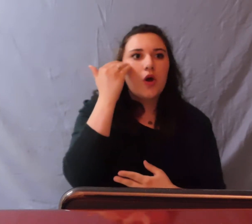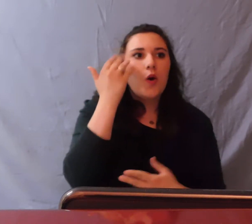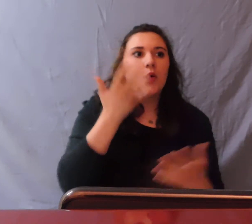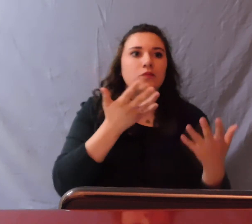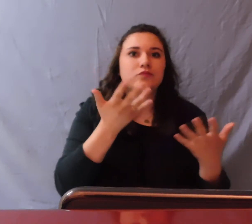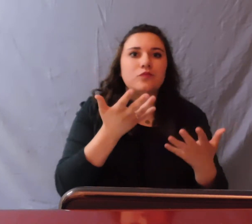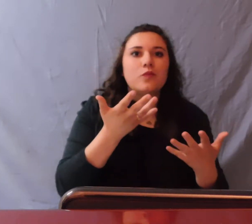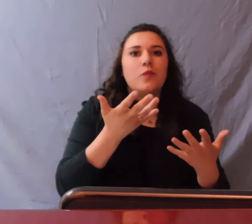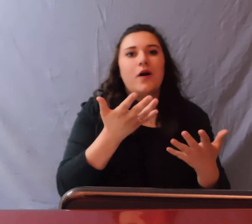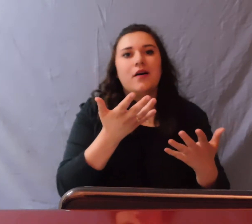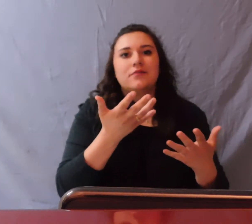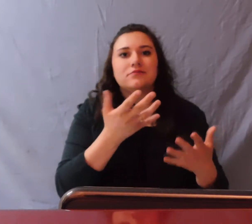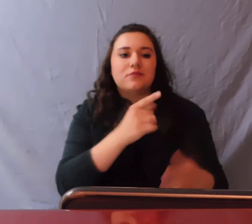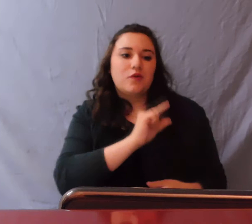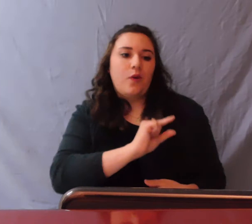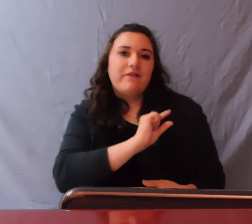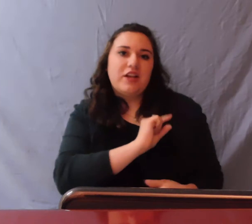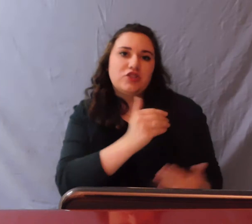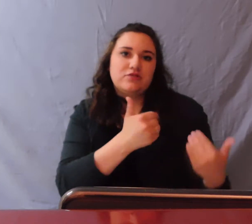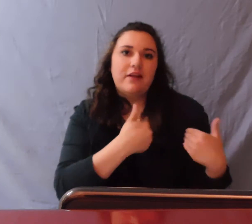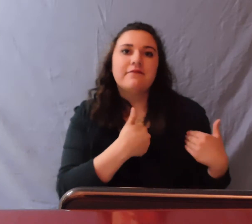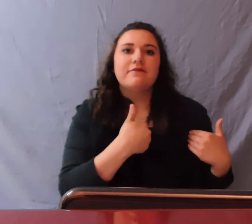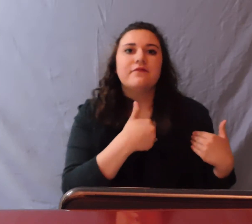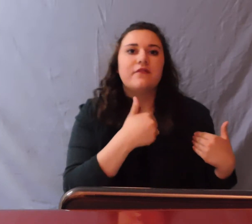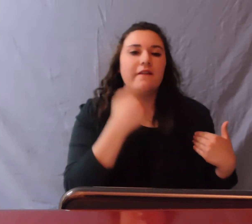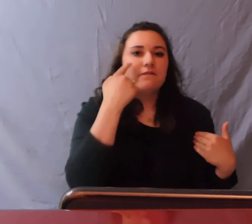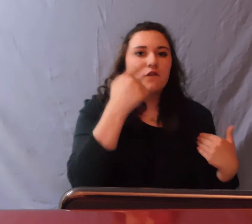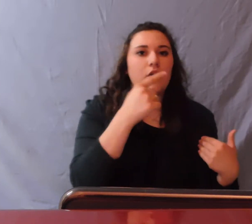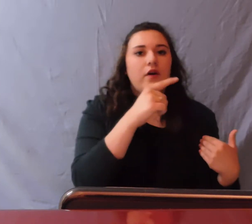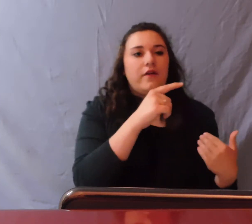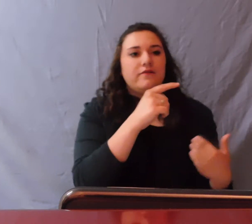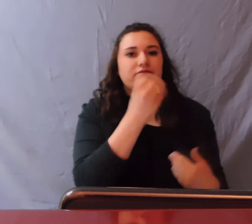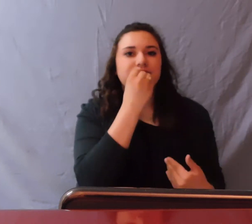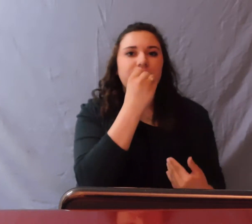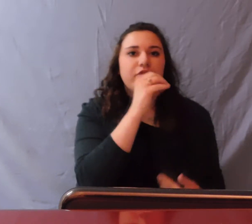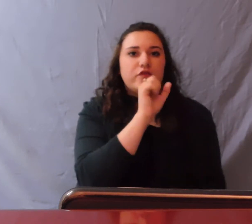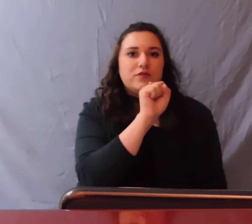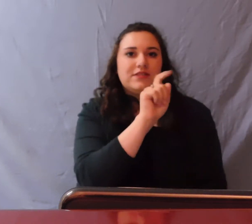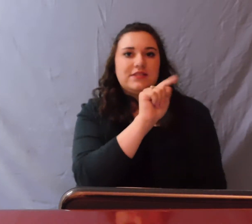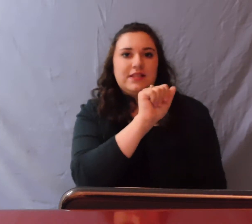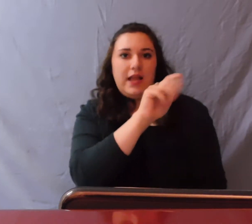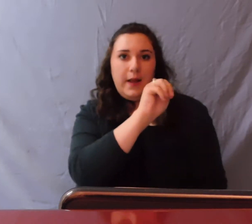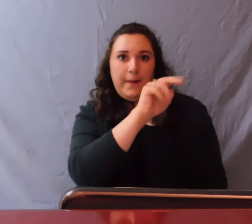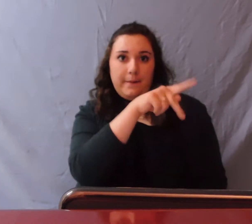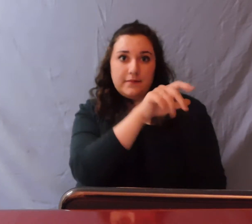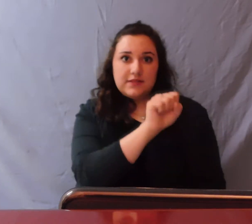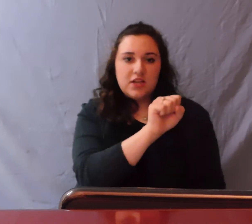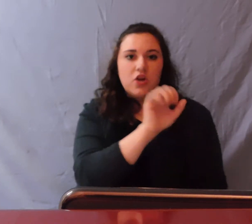he normally work, or is he just out of work for medical reasons right now?